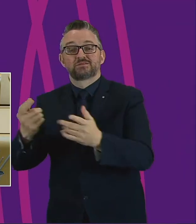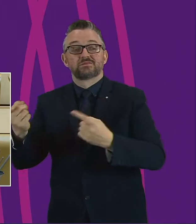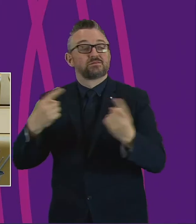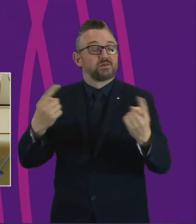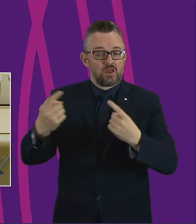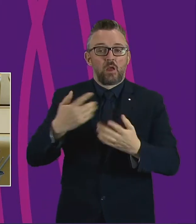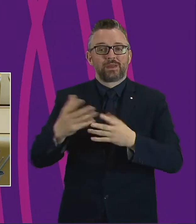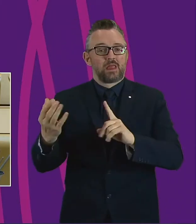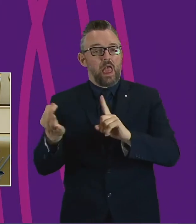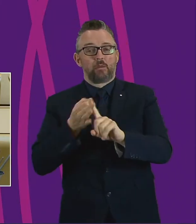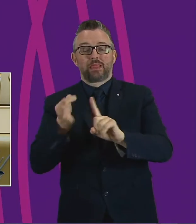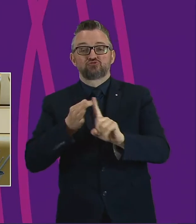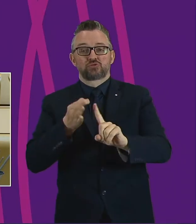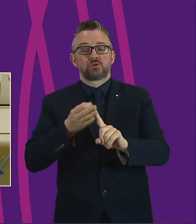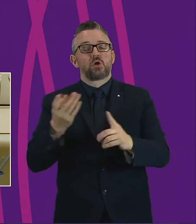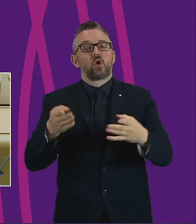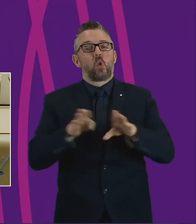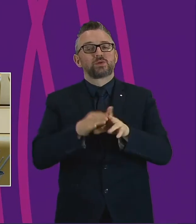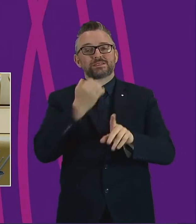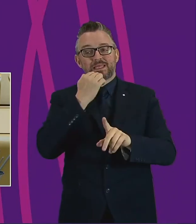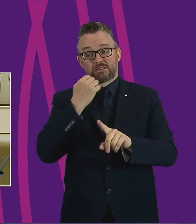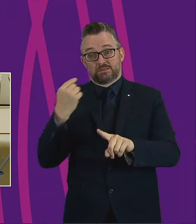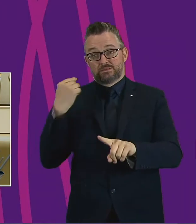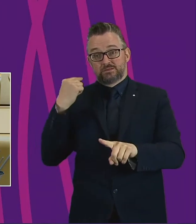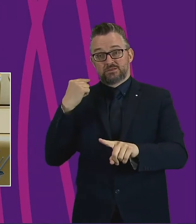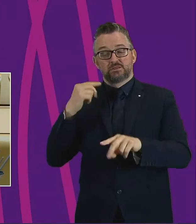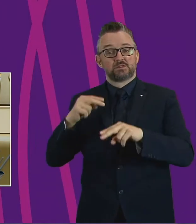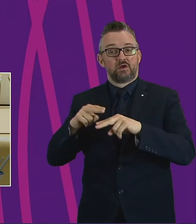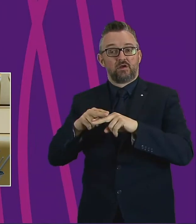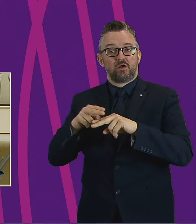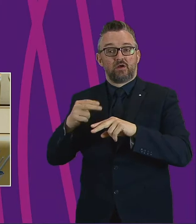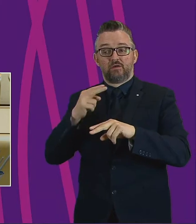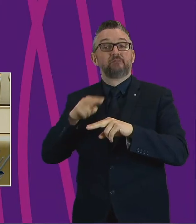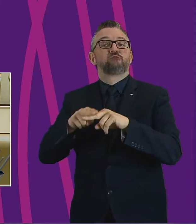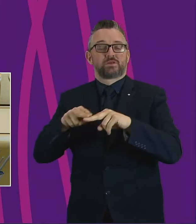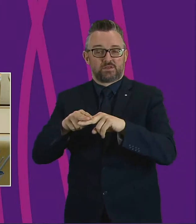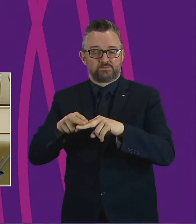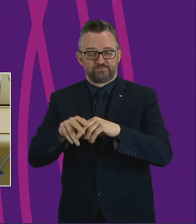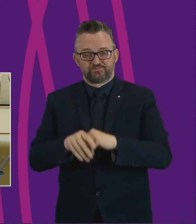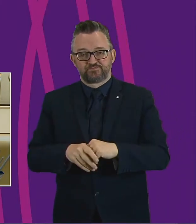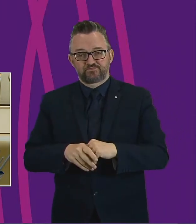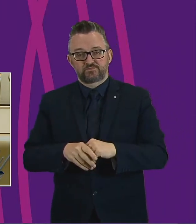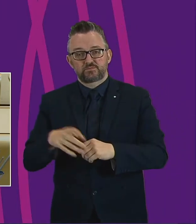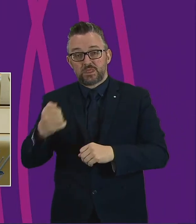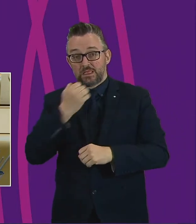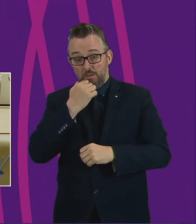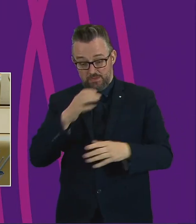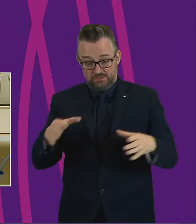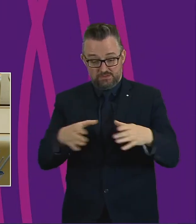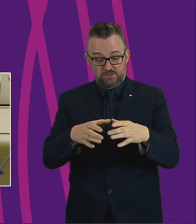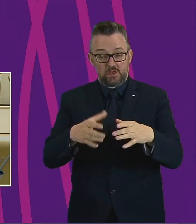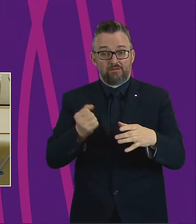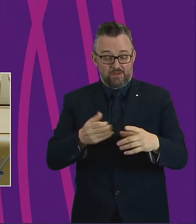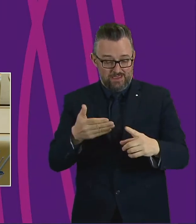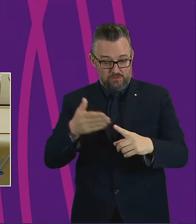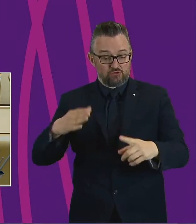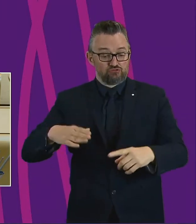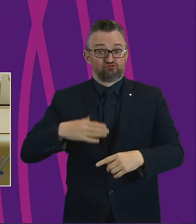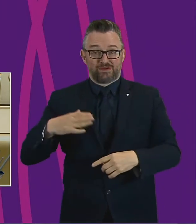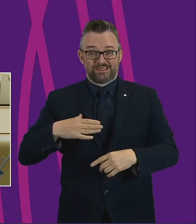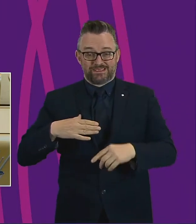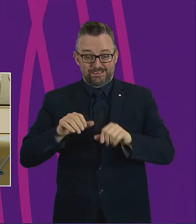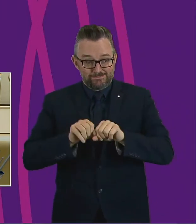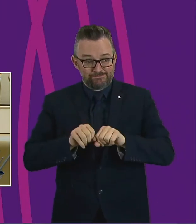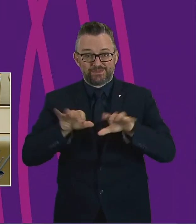had placed, the closing date for which was on Friday. The number I've just given is identified and ready to be